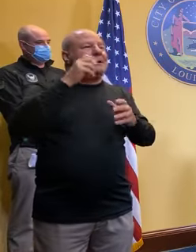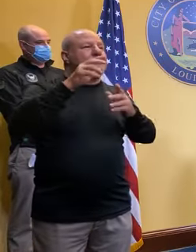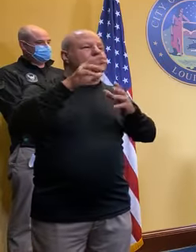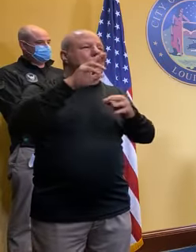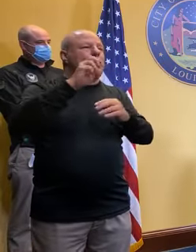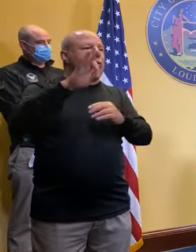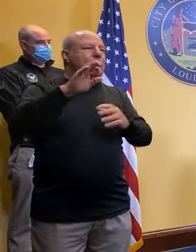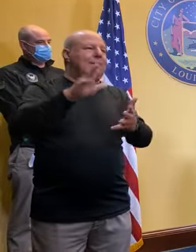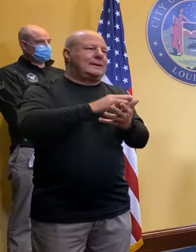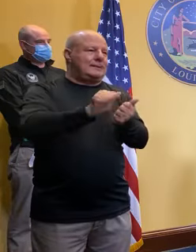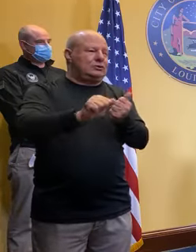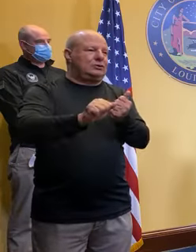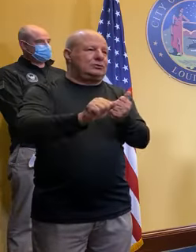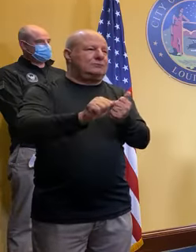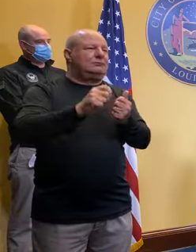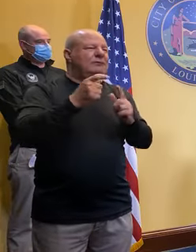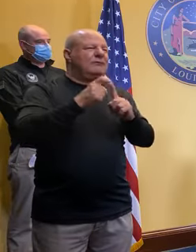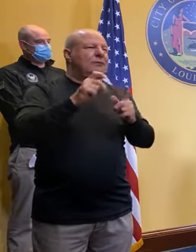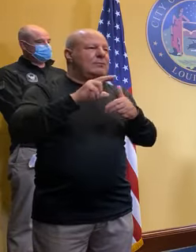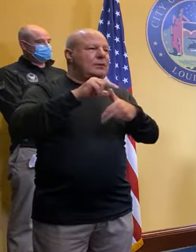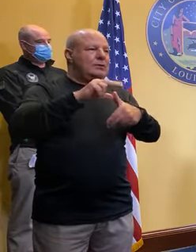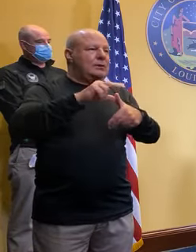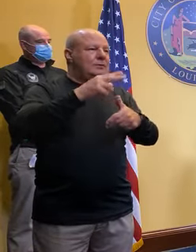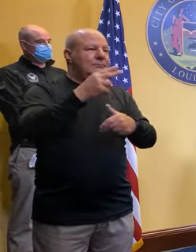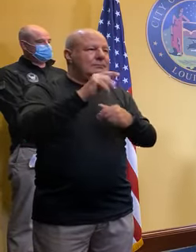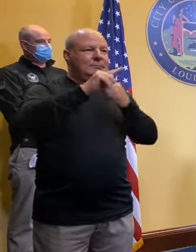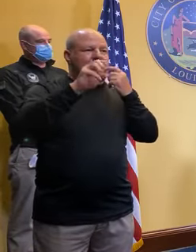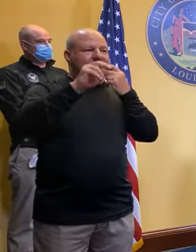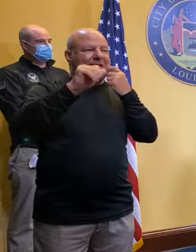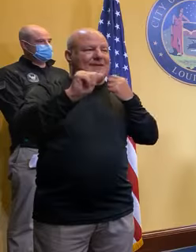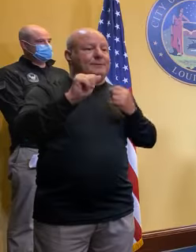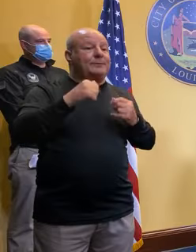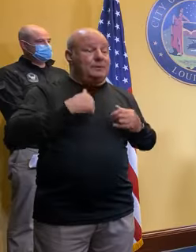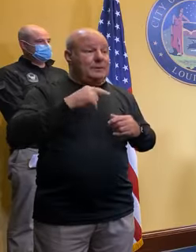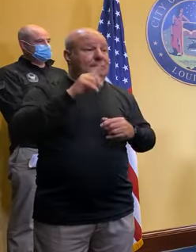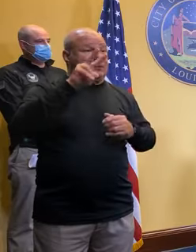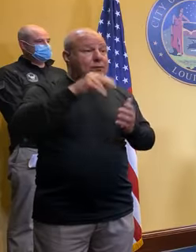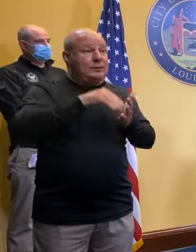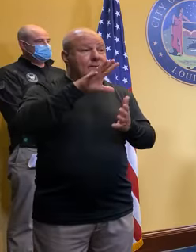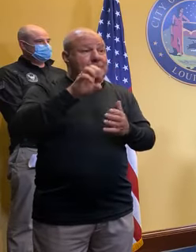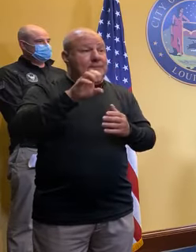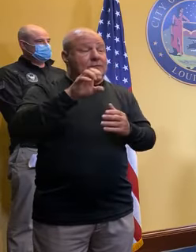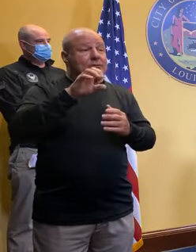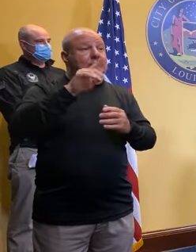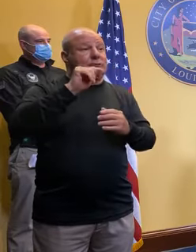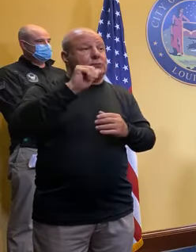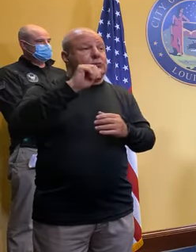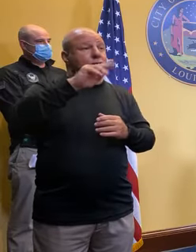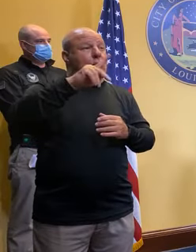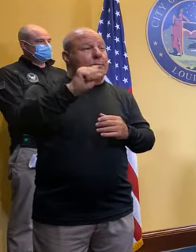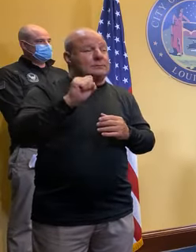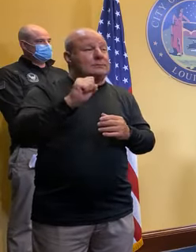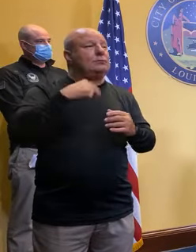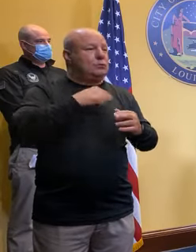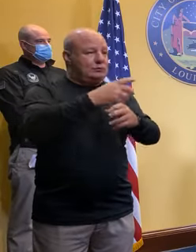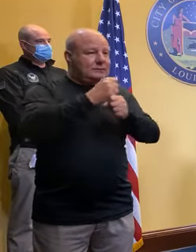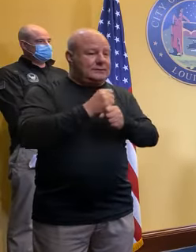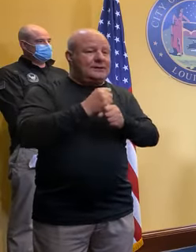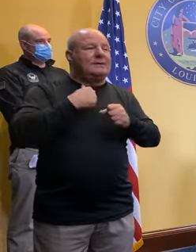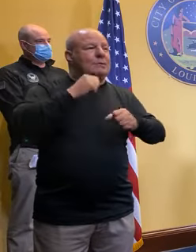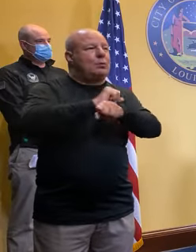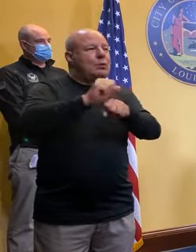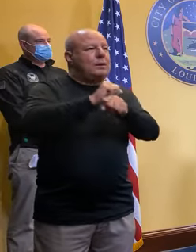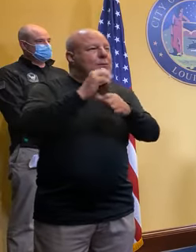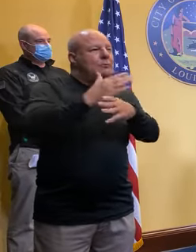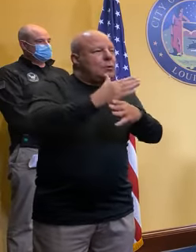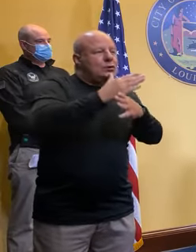Hurricane Zeta. So we do have 2,500 tarps that we've received. I'm going to be working in partnership with the New Orleans